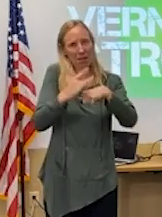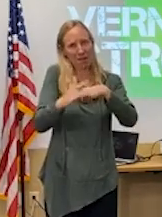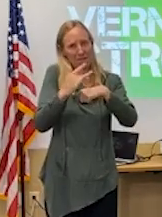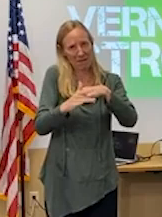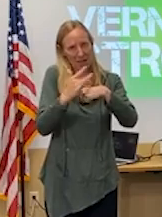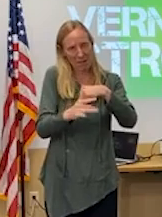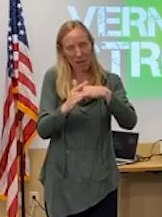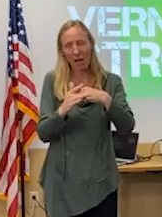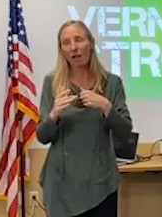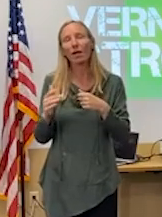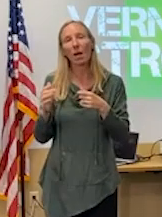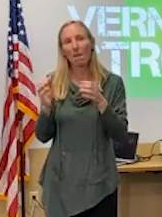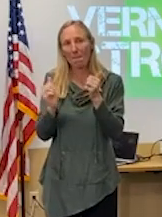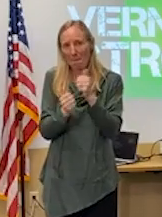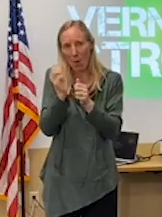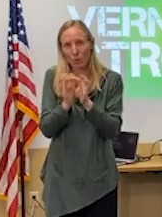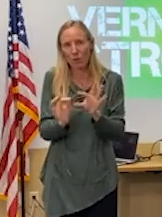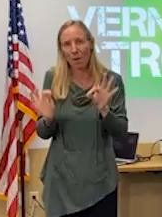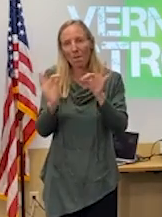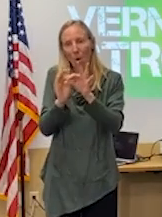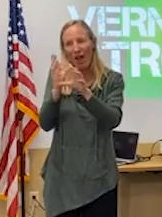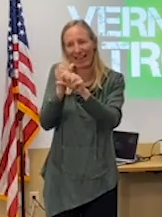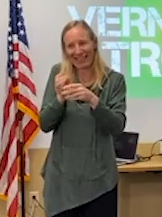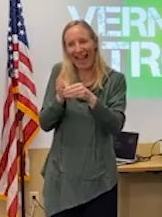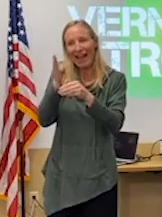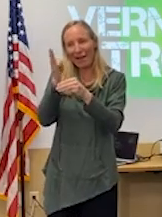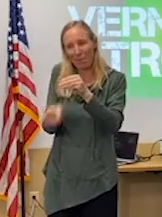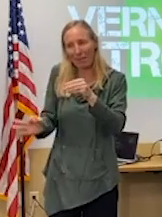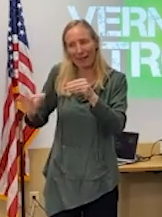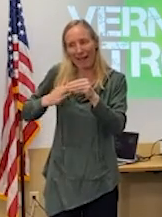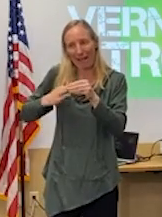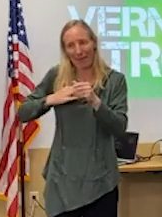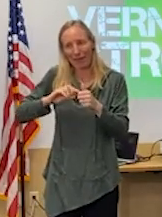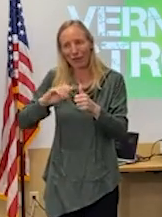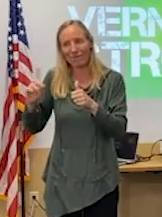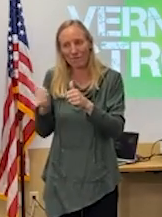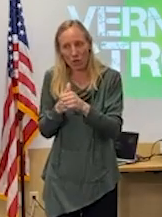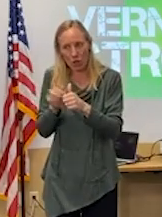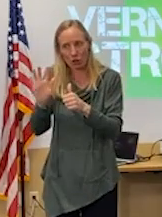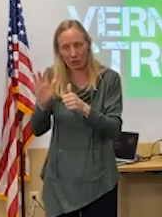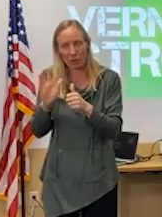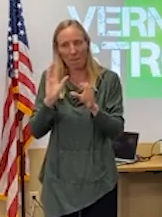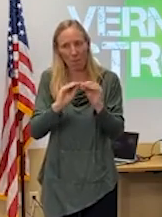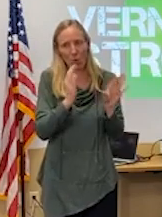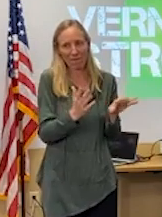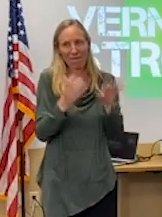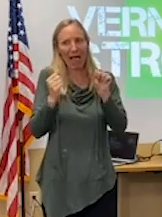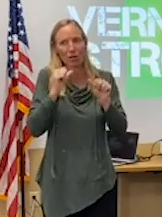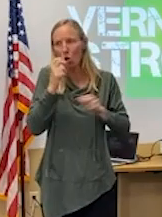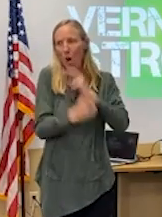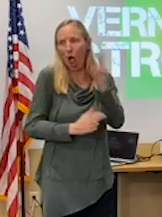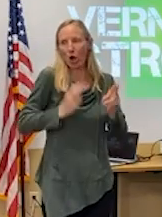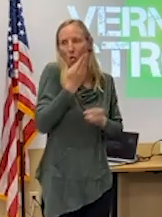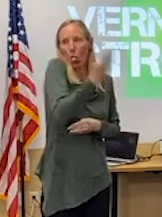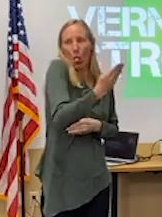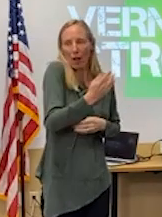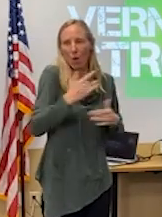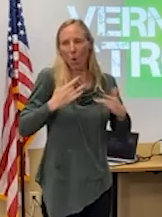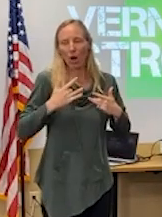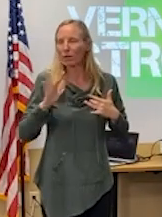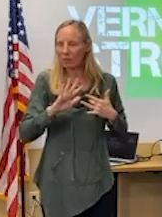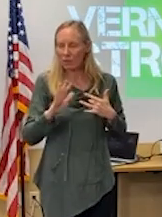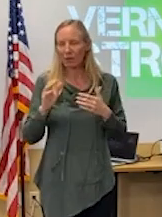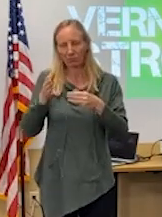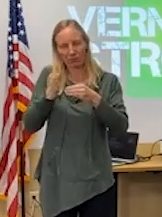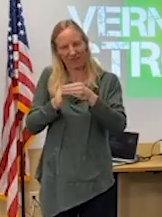complete application will get you the financial support that you need faster. Two things that I would like to note this morning is,